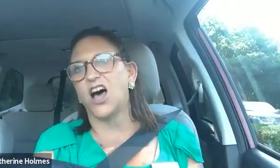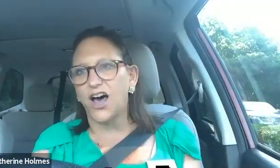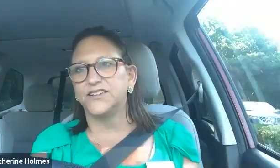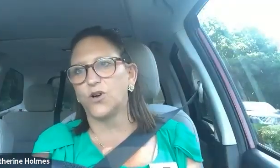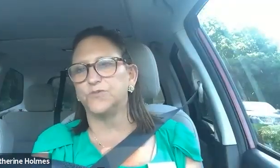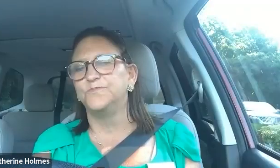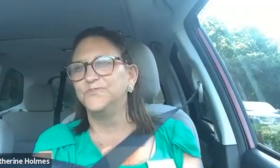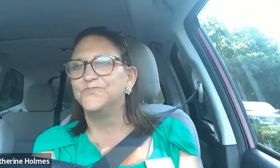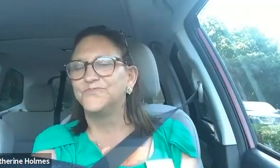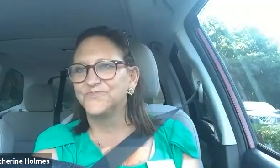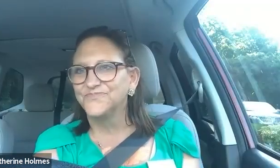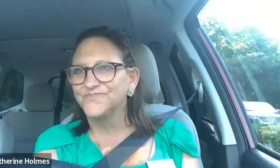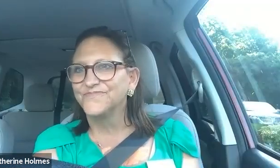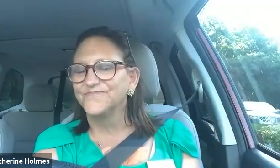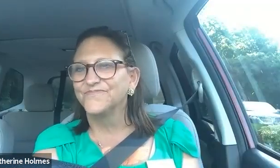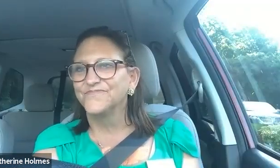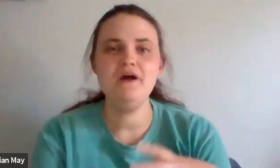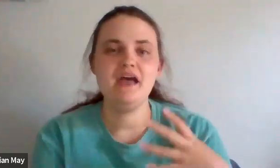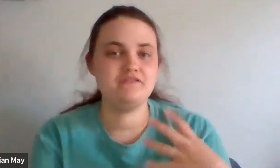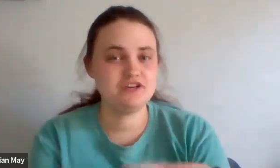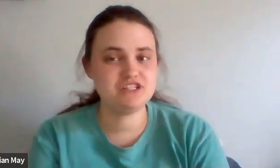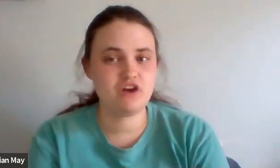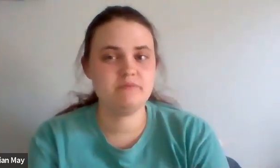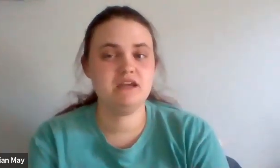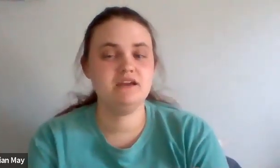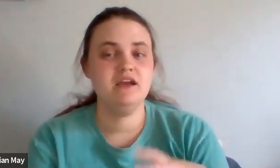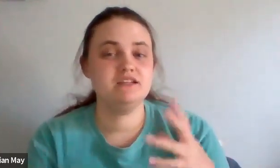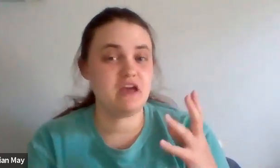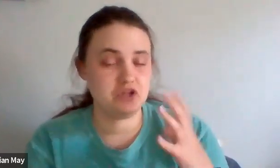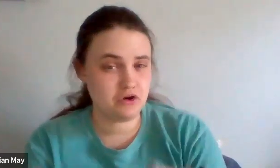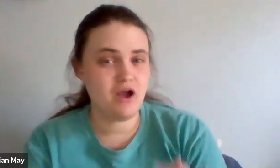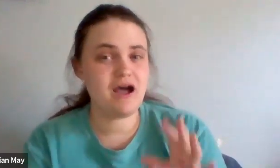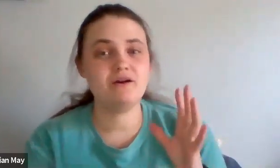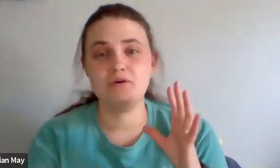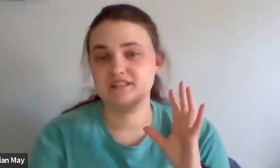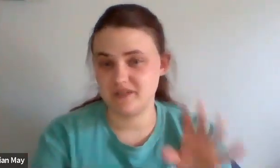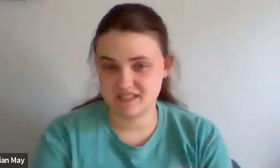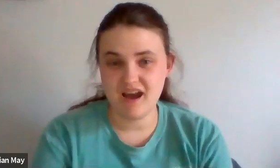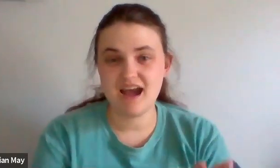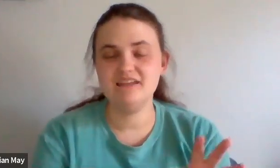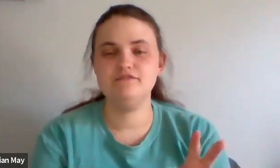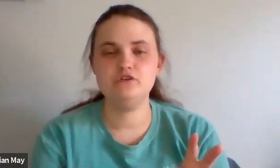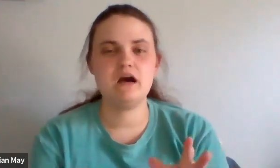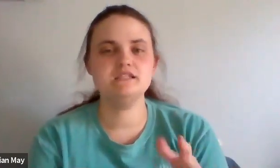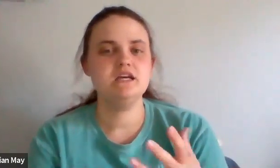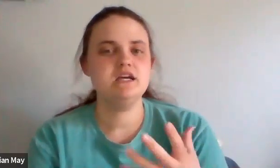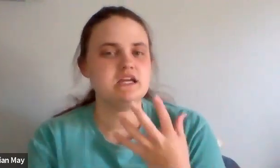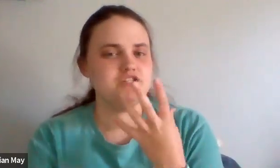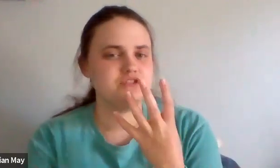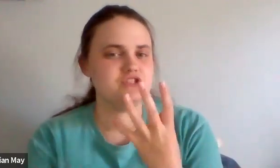hot, it's cold. So if you're describing that you're hot or something's hot food wise, is you'll